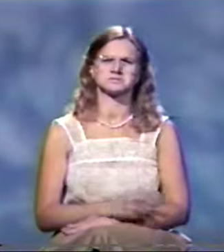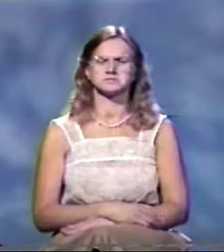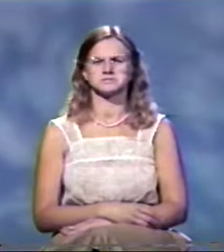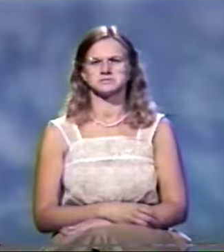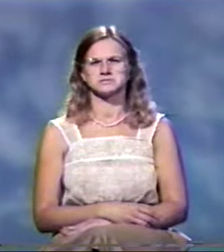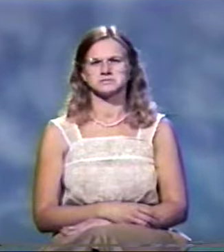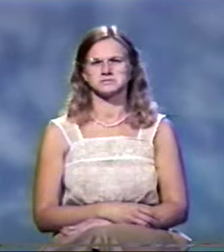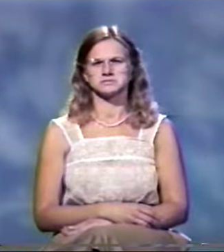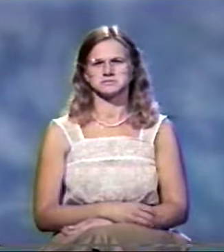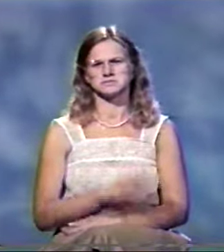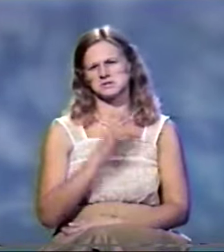in the 90s,